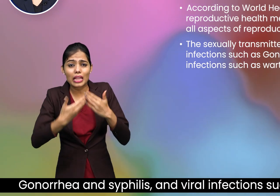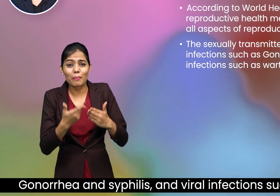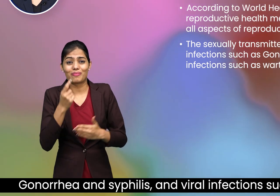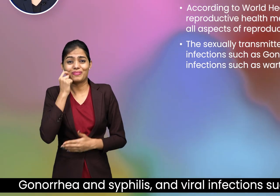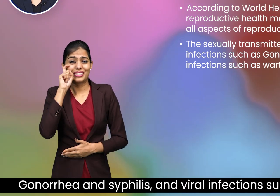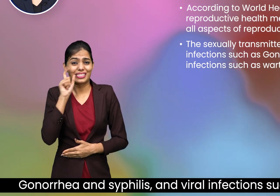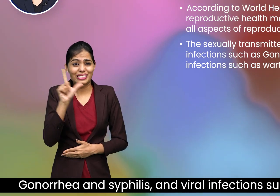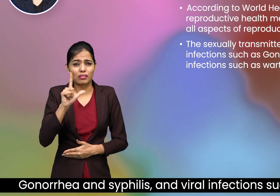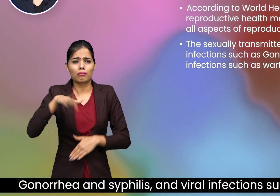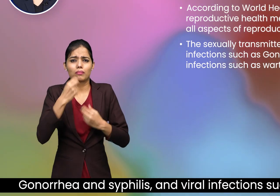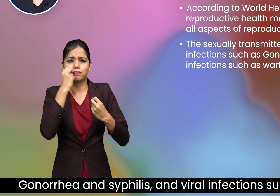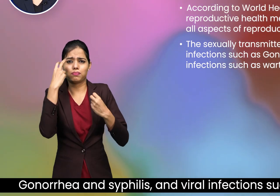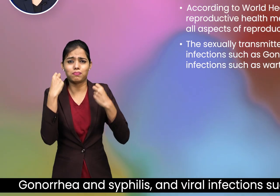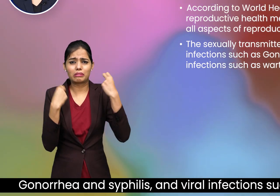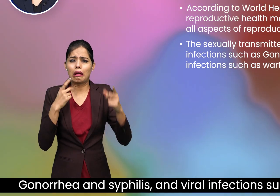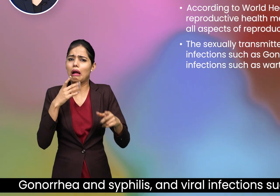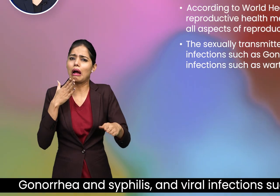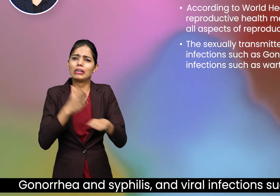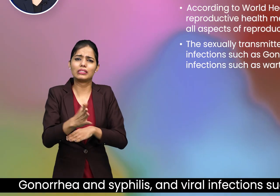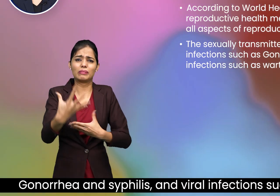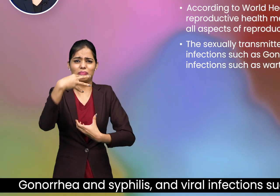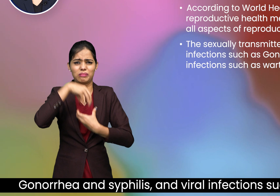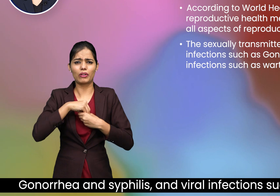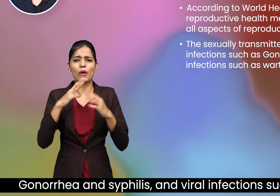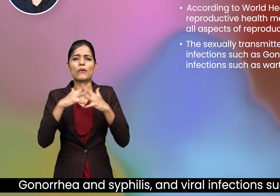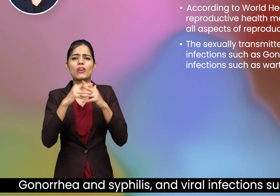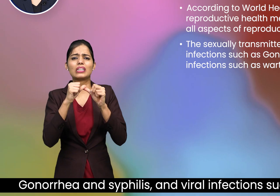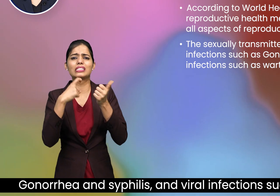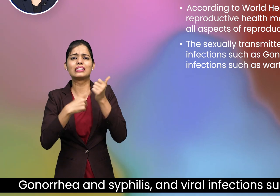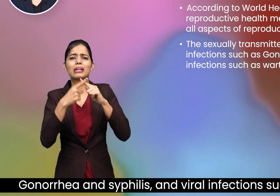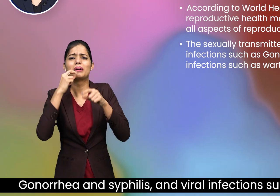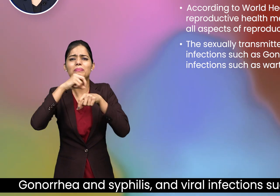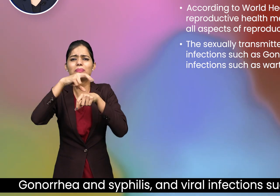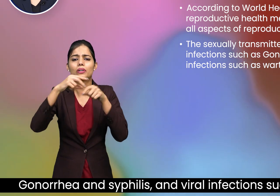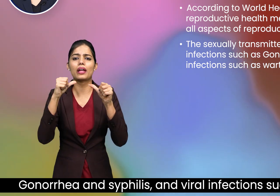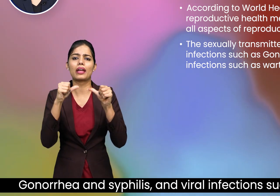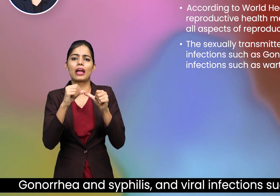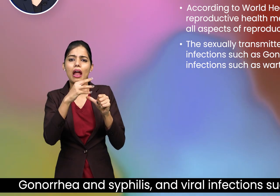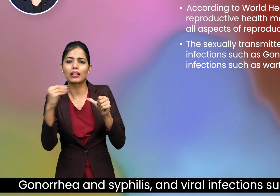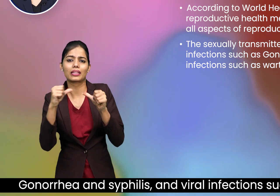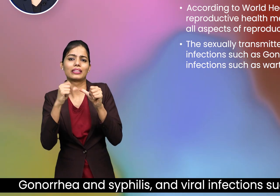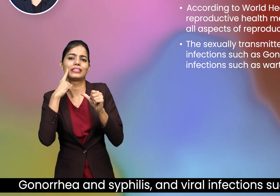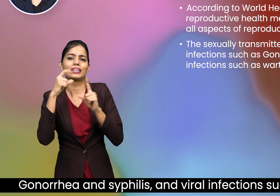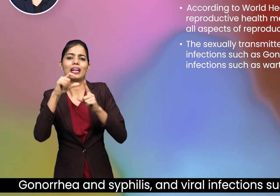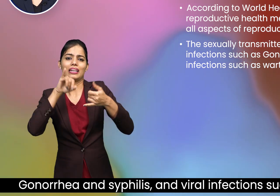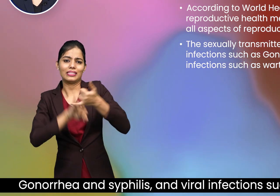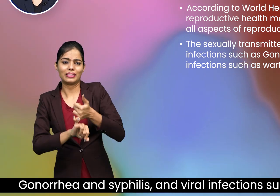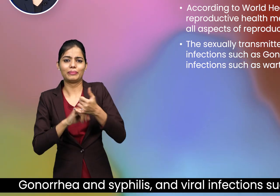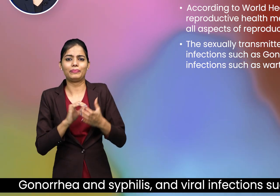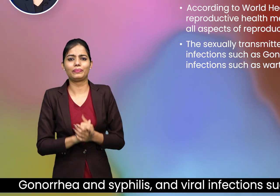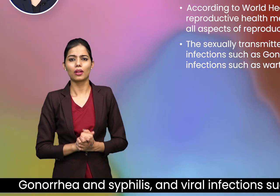and syphilis, and viral infections such as worms and AIDS.